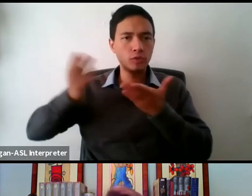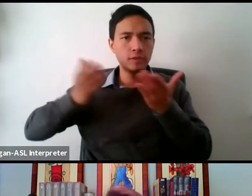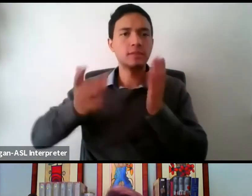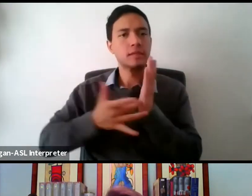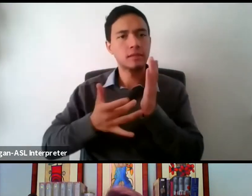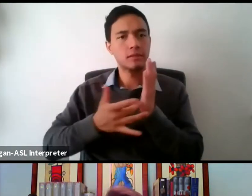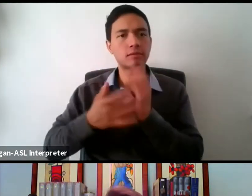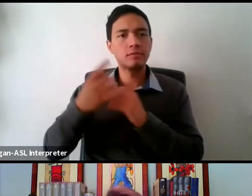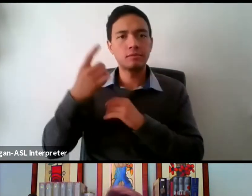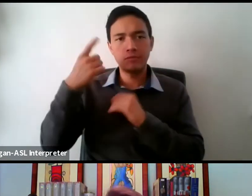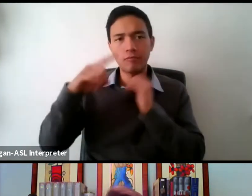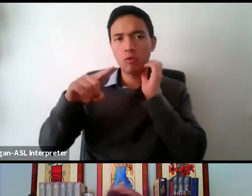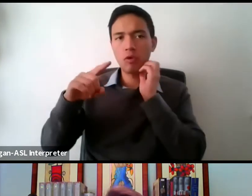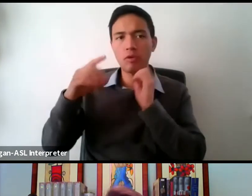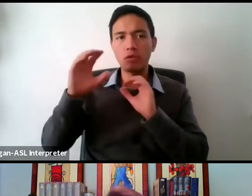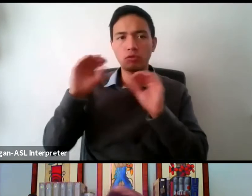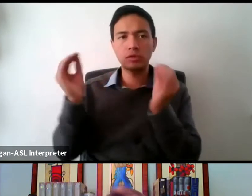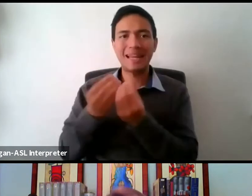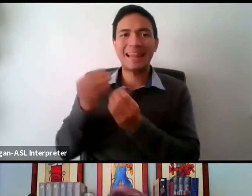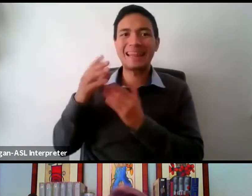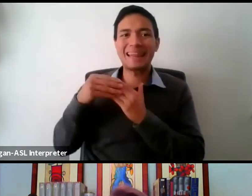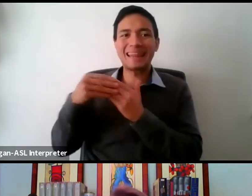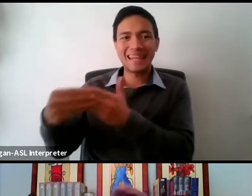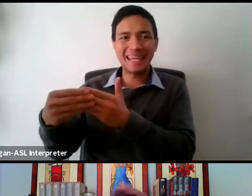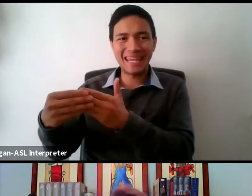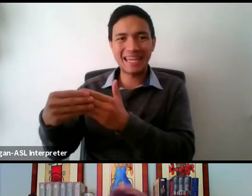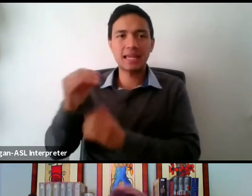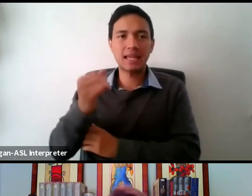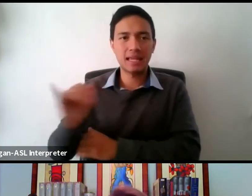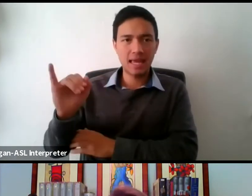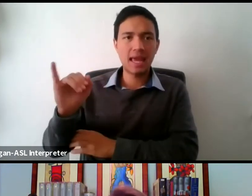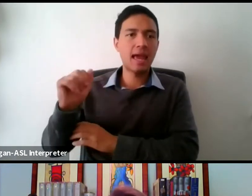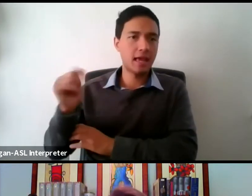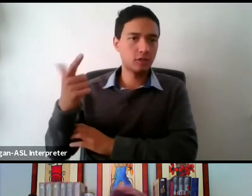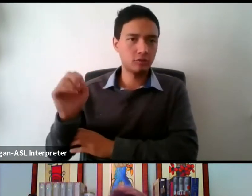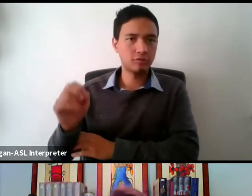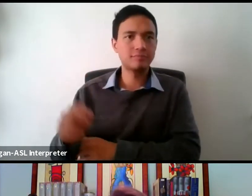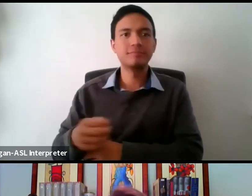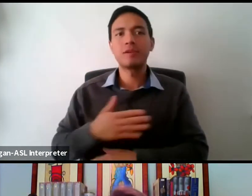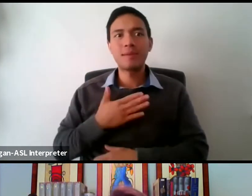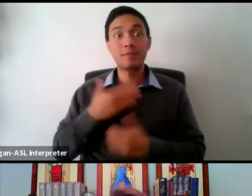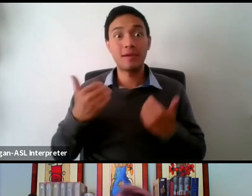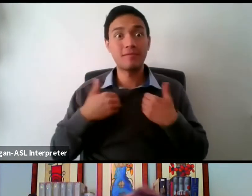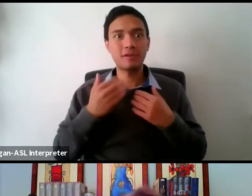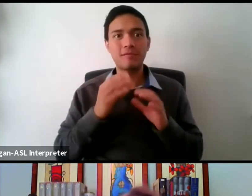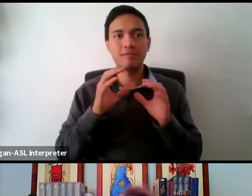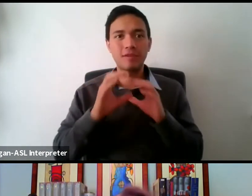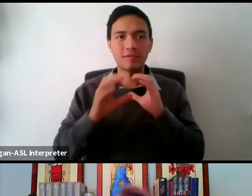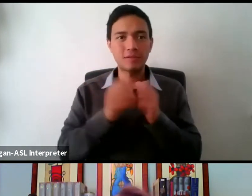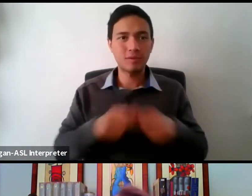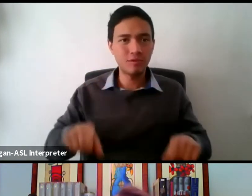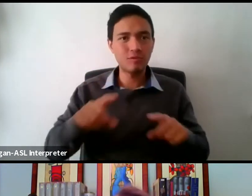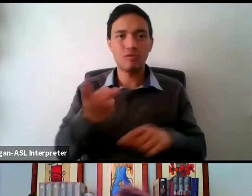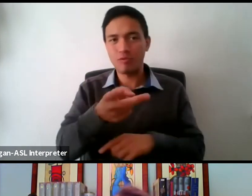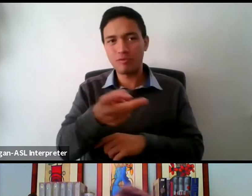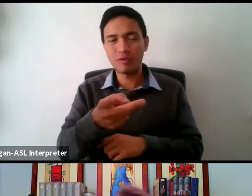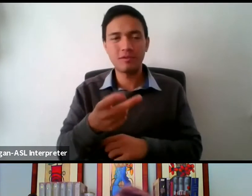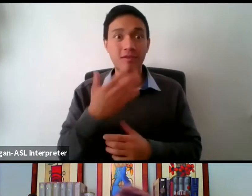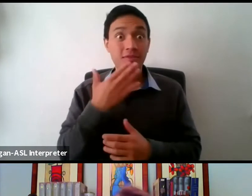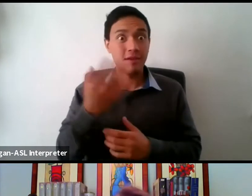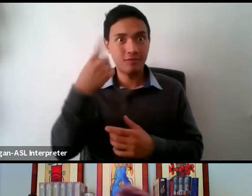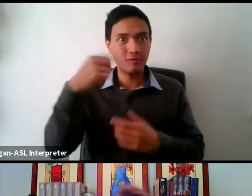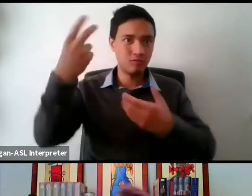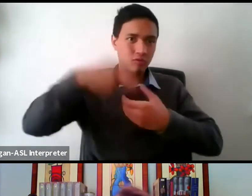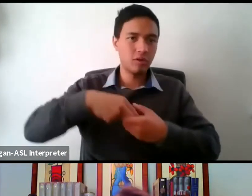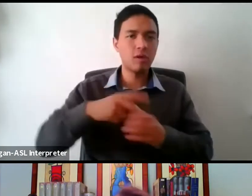Leading Age. Alison and Majd, it's great to have this conversation with you. Thank you so much for joining us. I'm going to start by